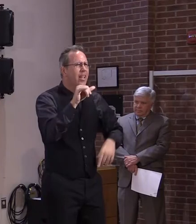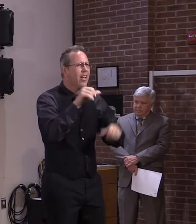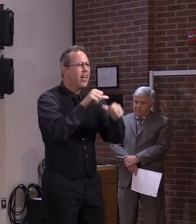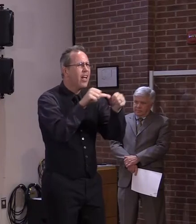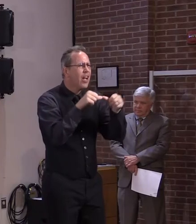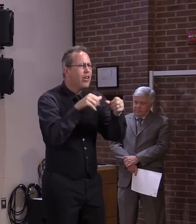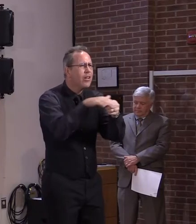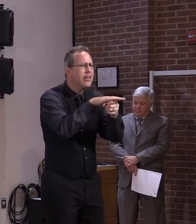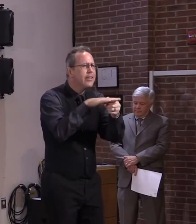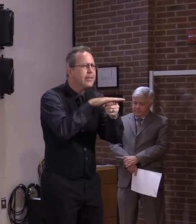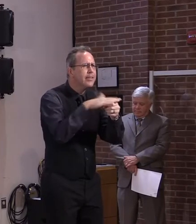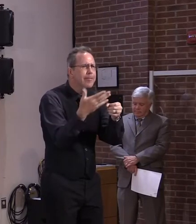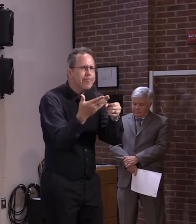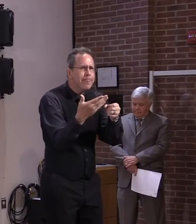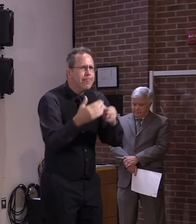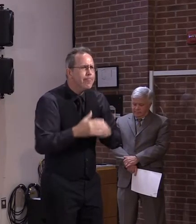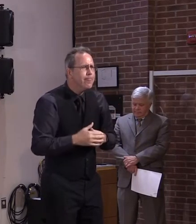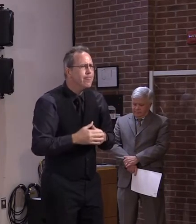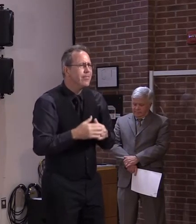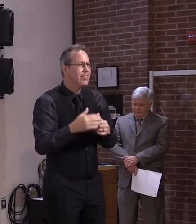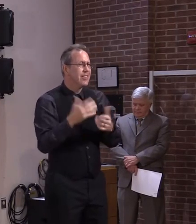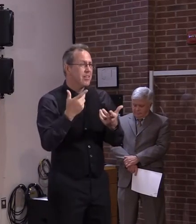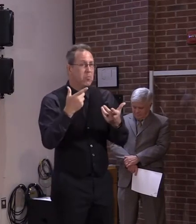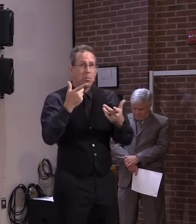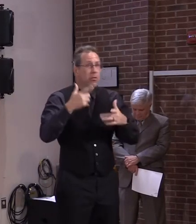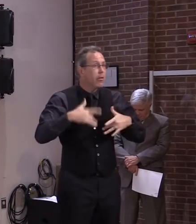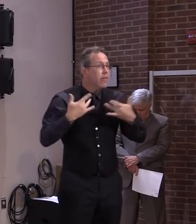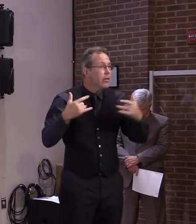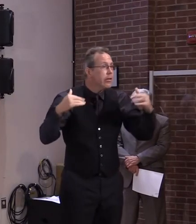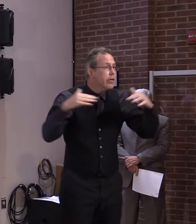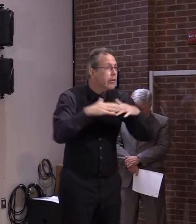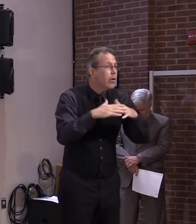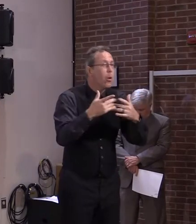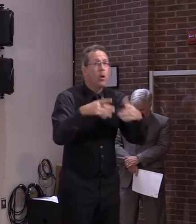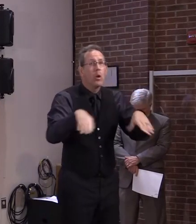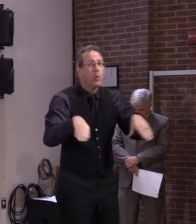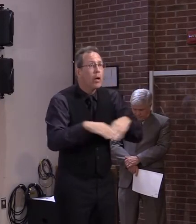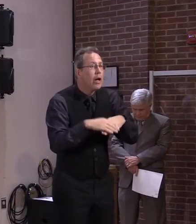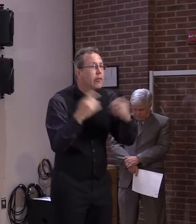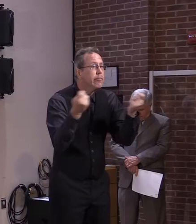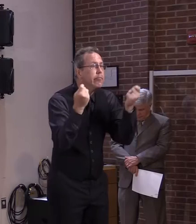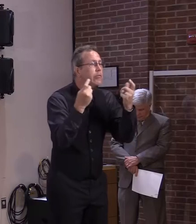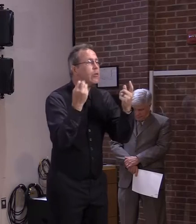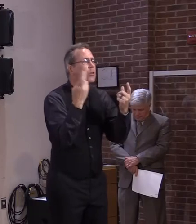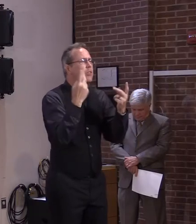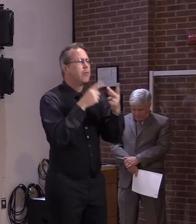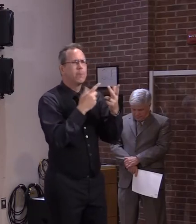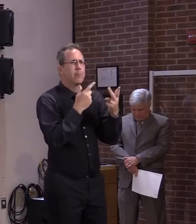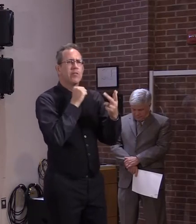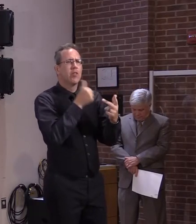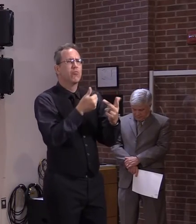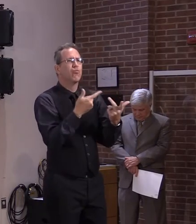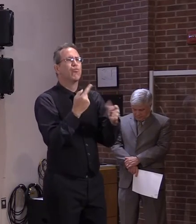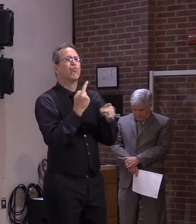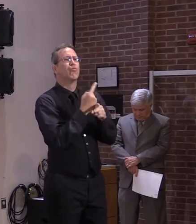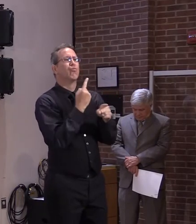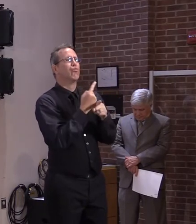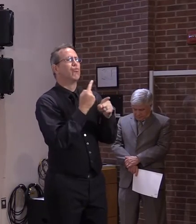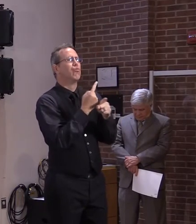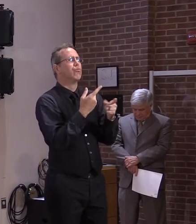a specific event or a specific, you know, time and date that everything began with.